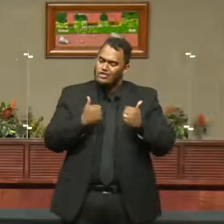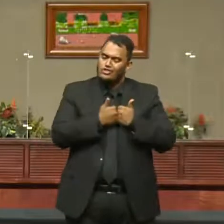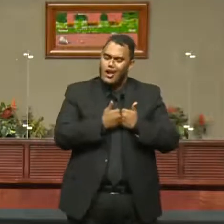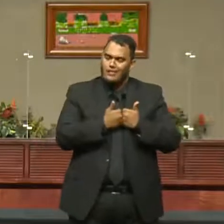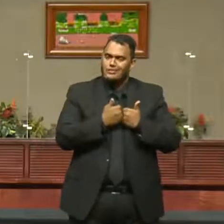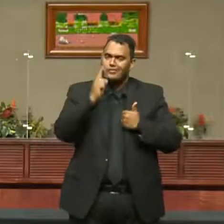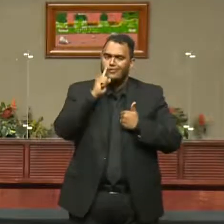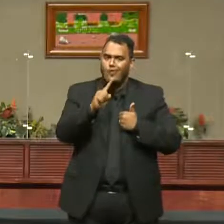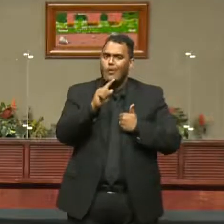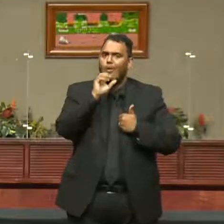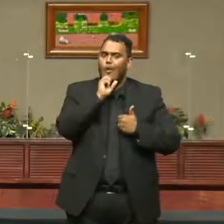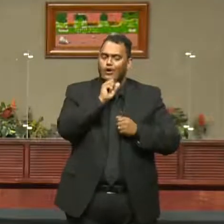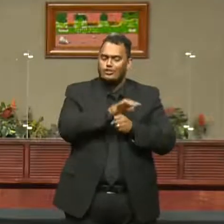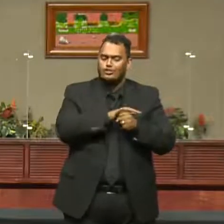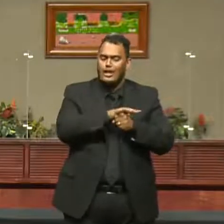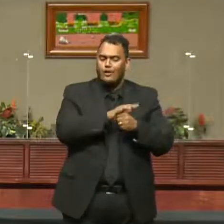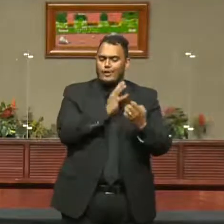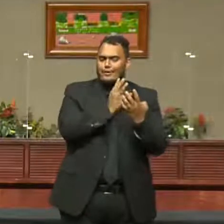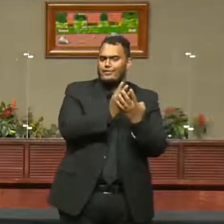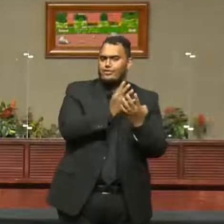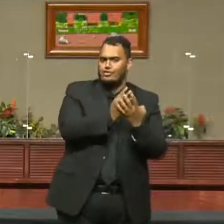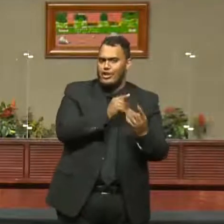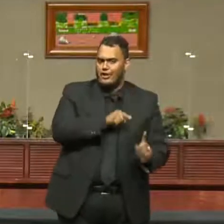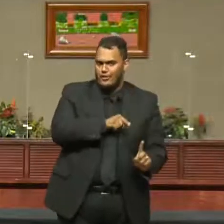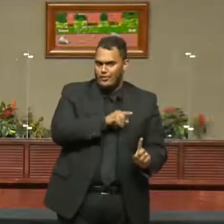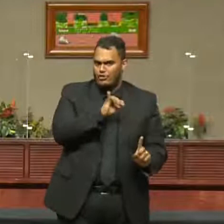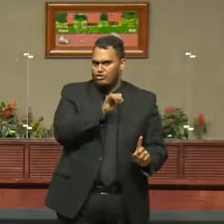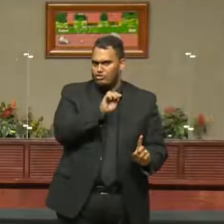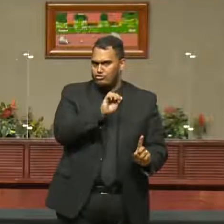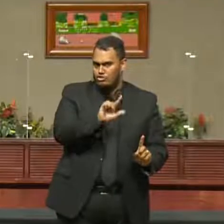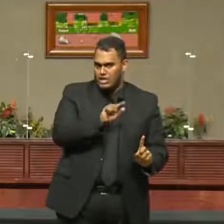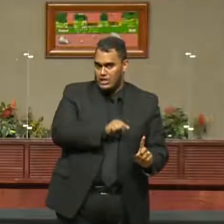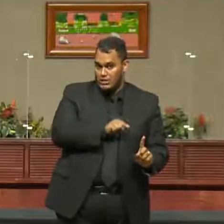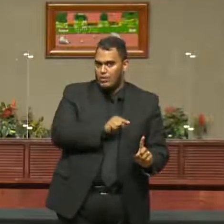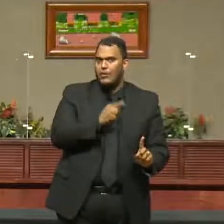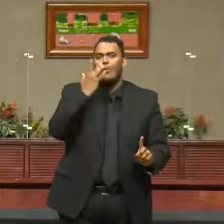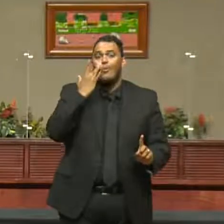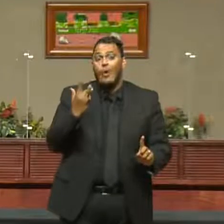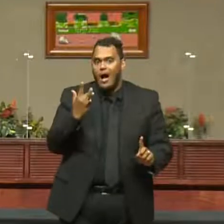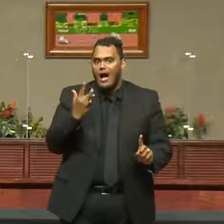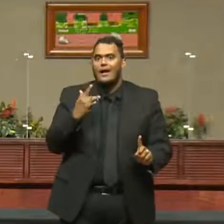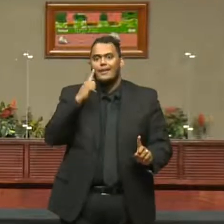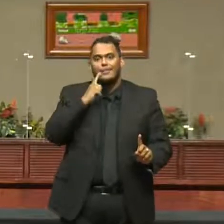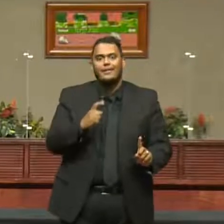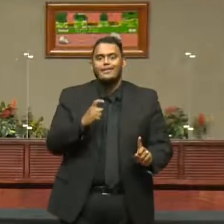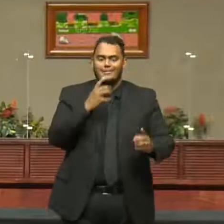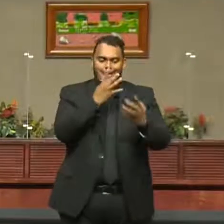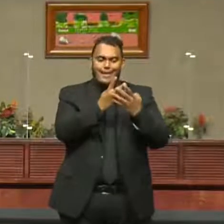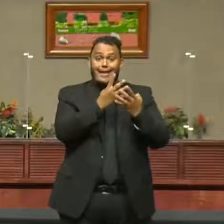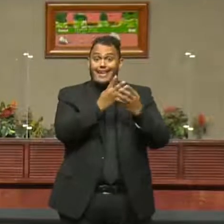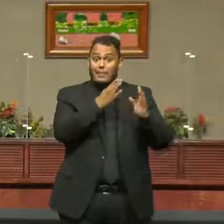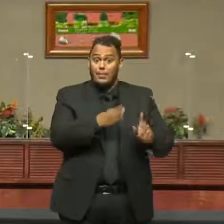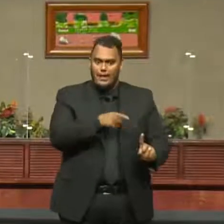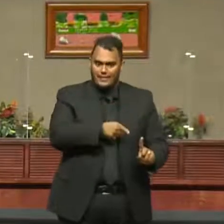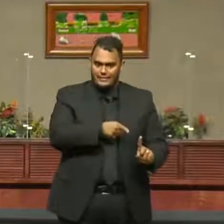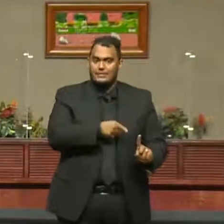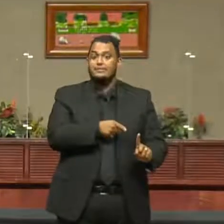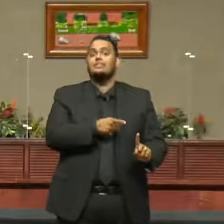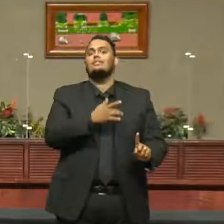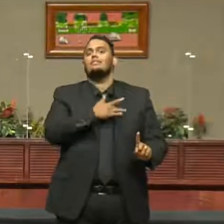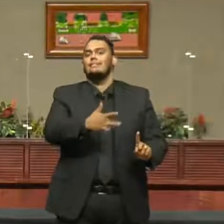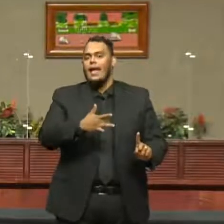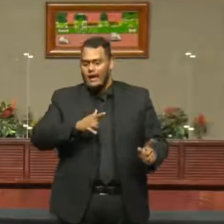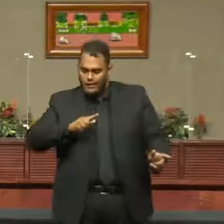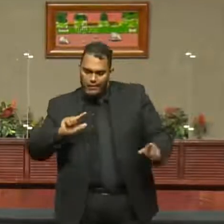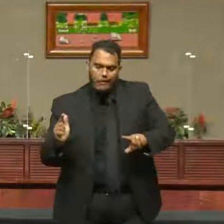how quickly most of the inmates rotate out of there into the community or into